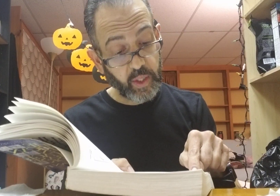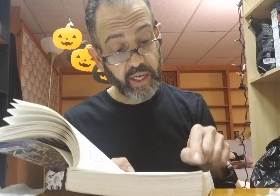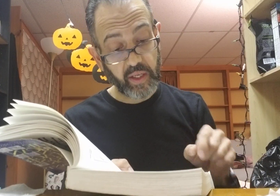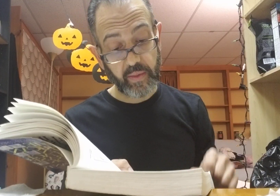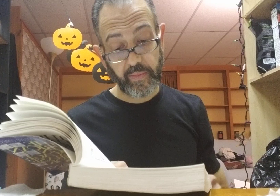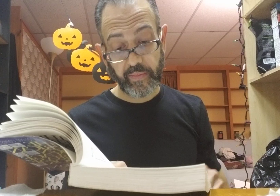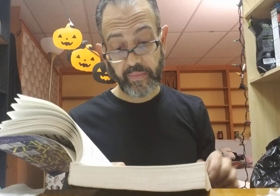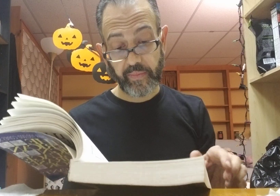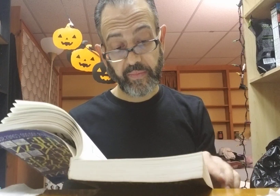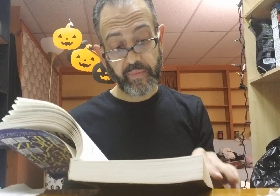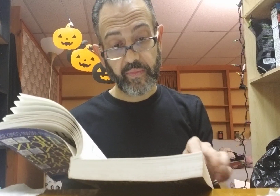object.